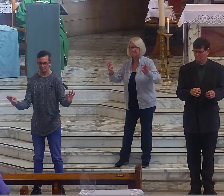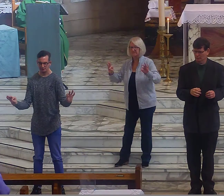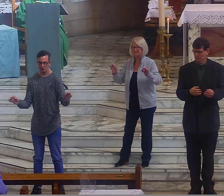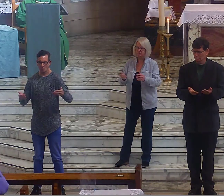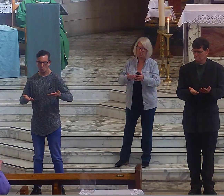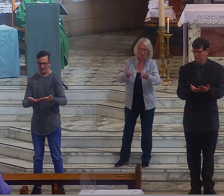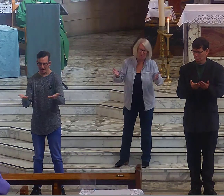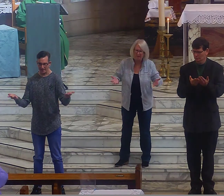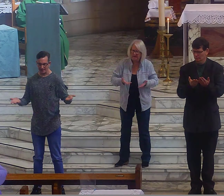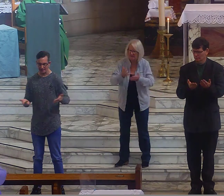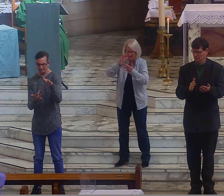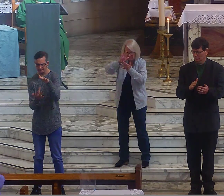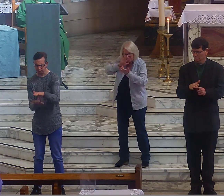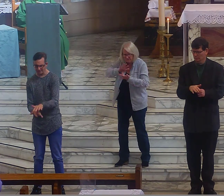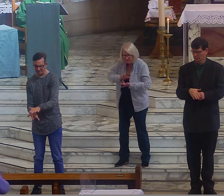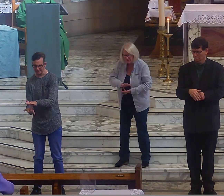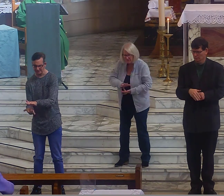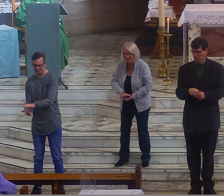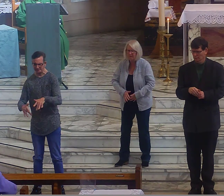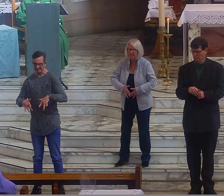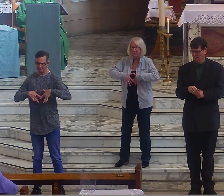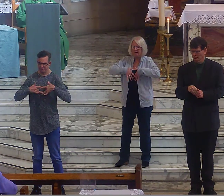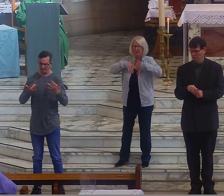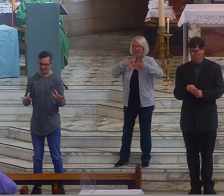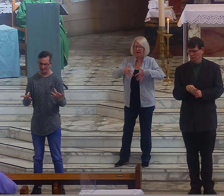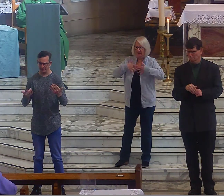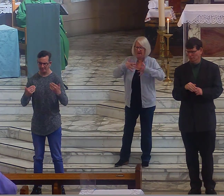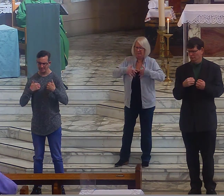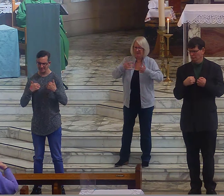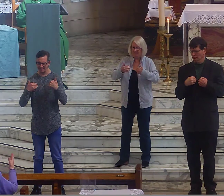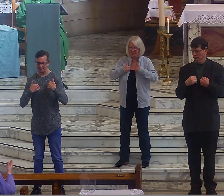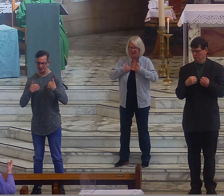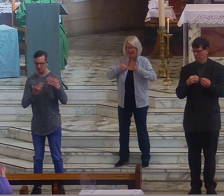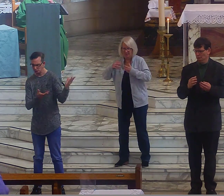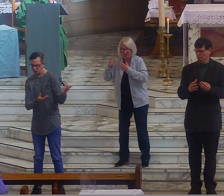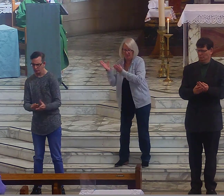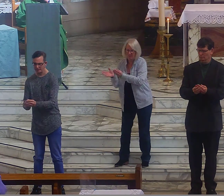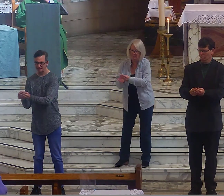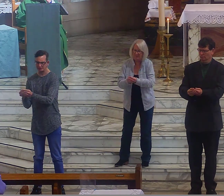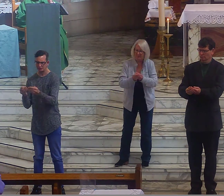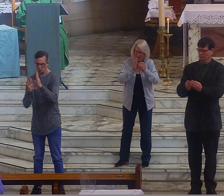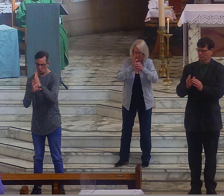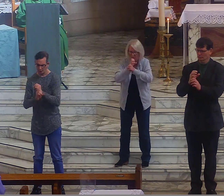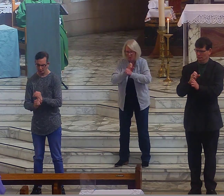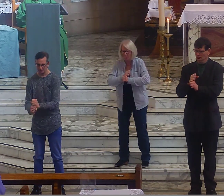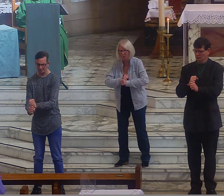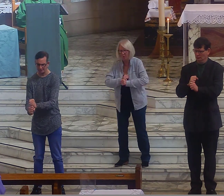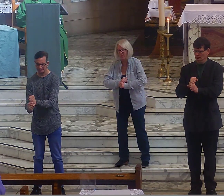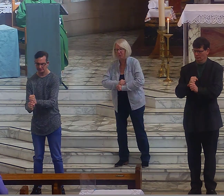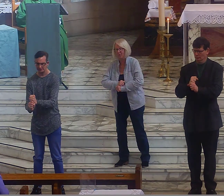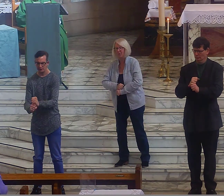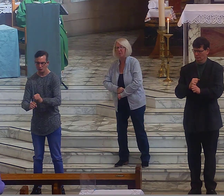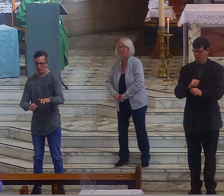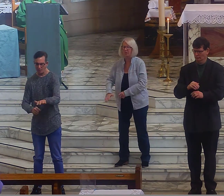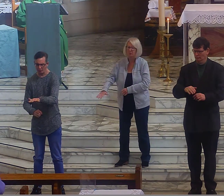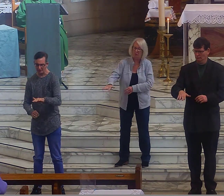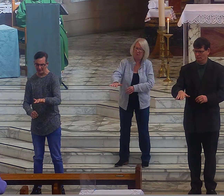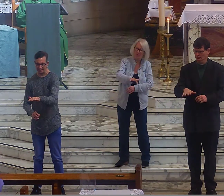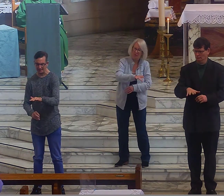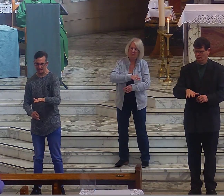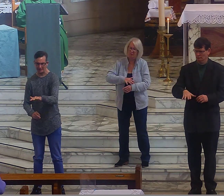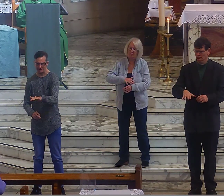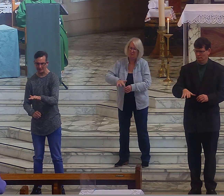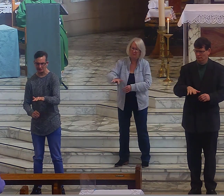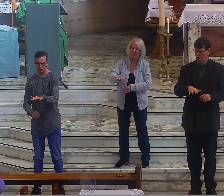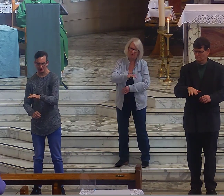peace. Where there's despair in life, let me bring hope. Where